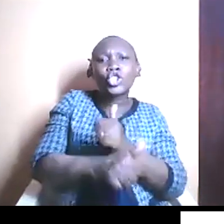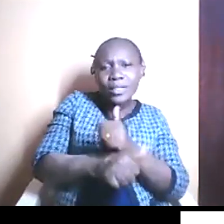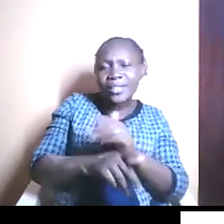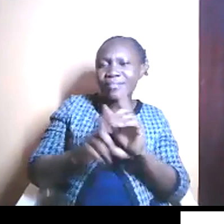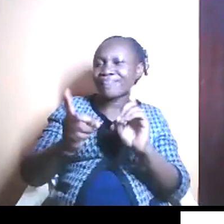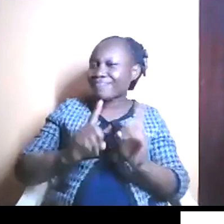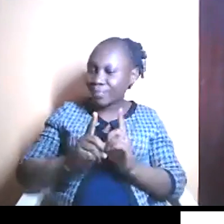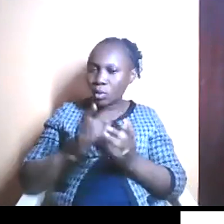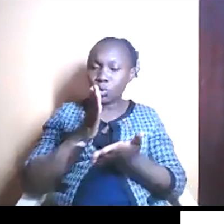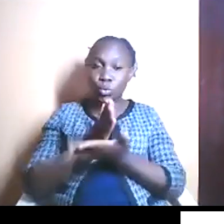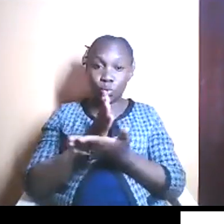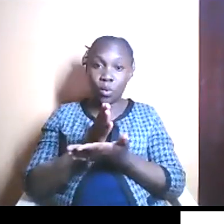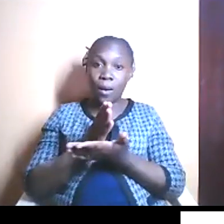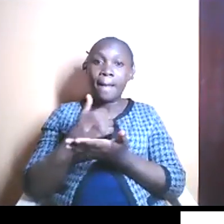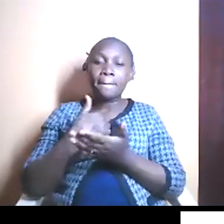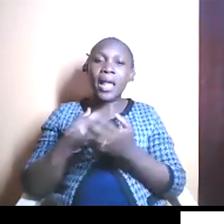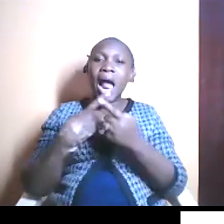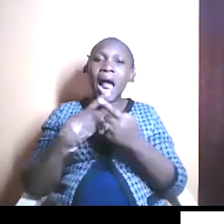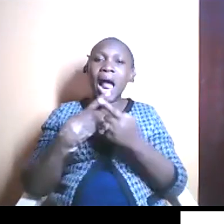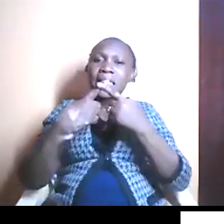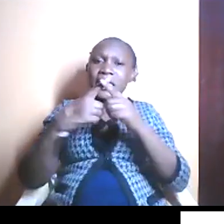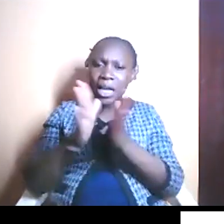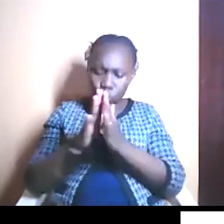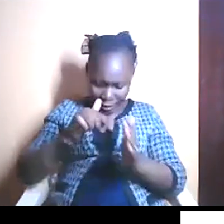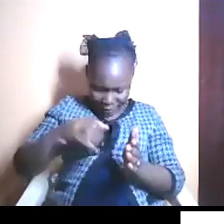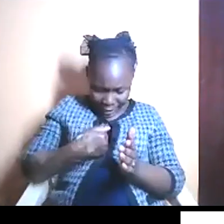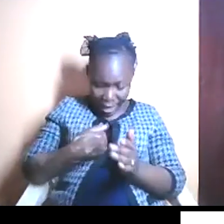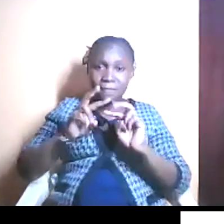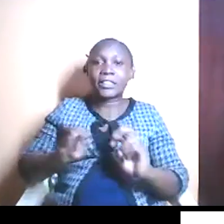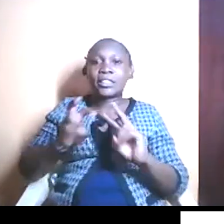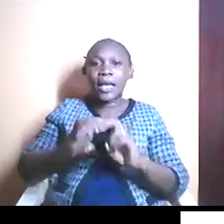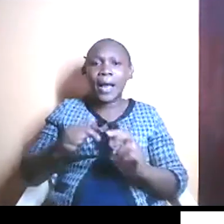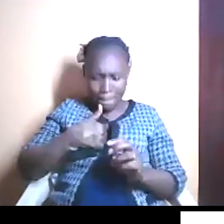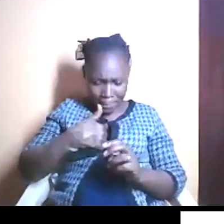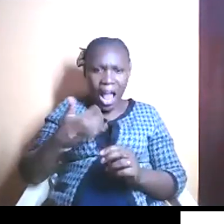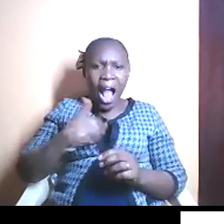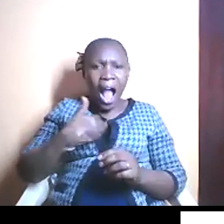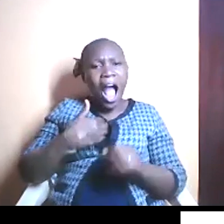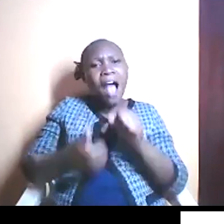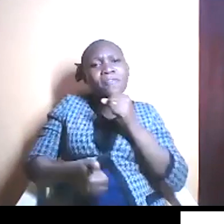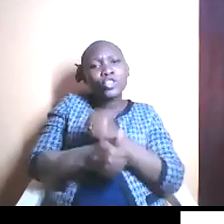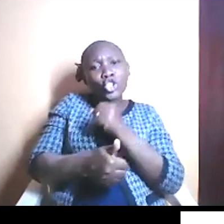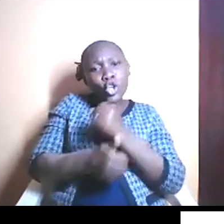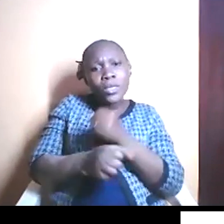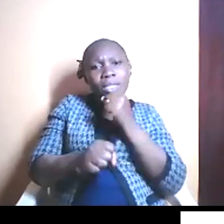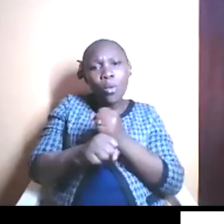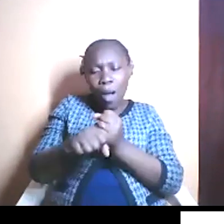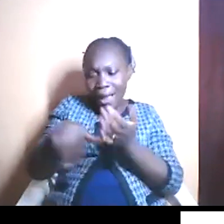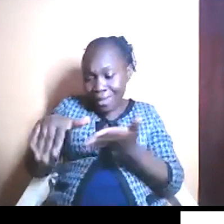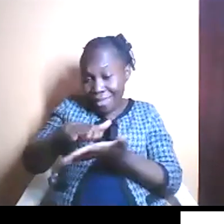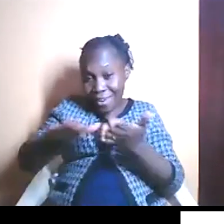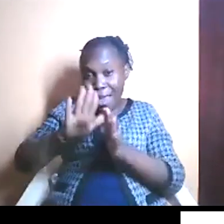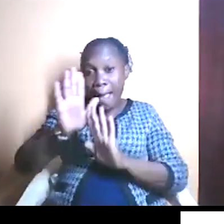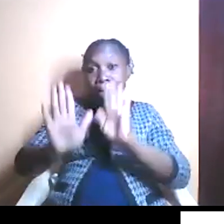us to do is to start with a self-check. Do I have any toxic workplace behaviors? So it's up